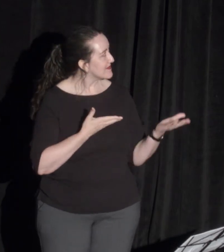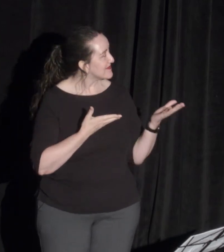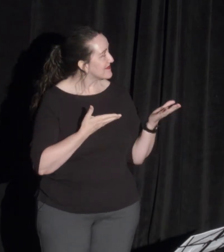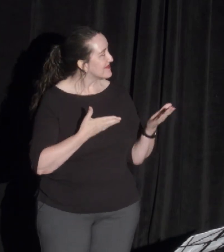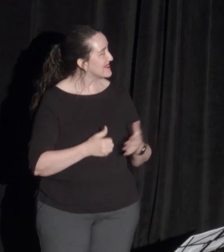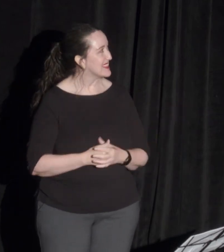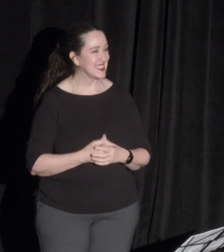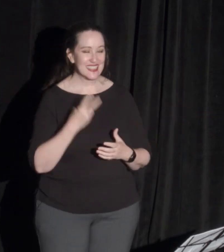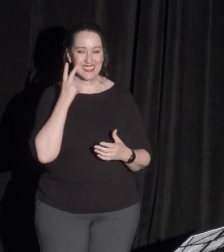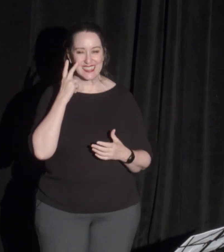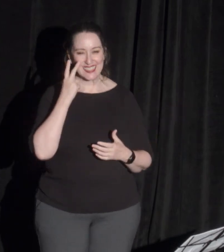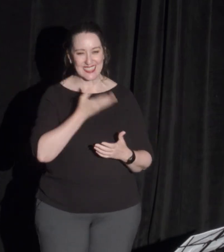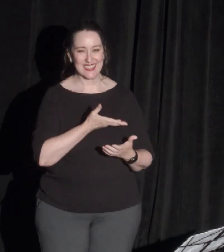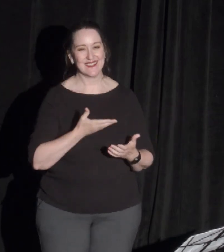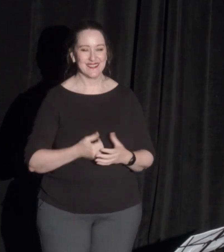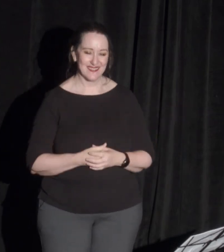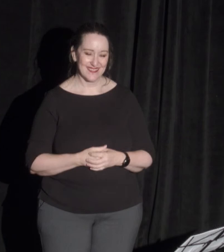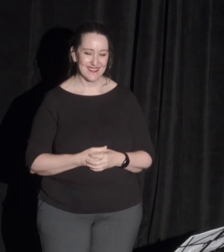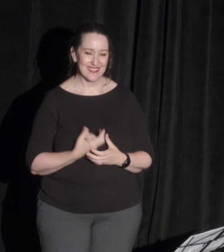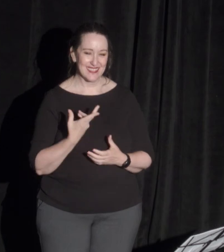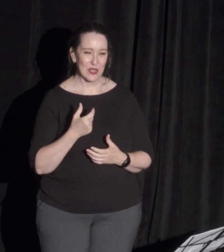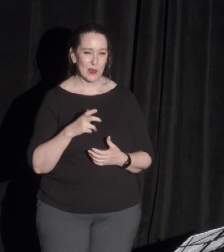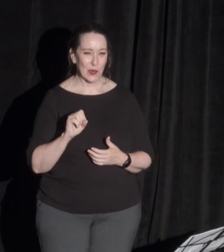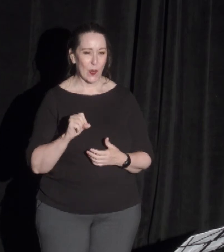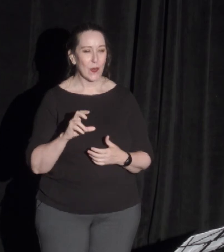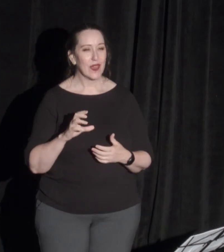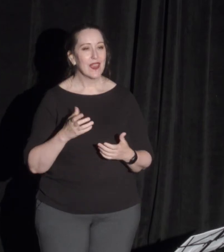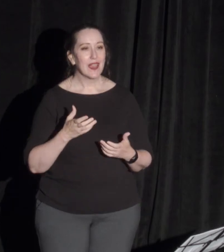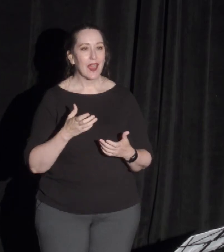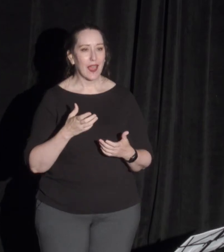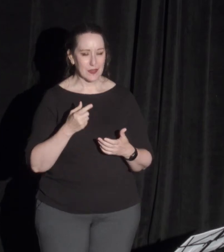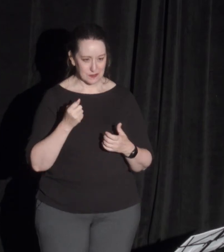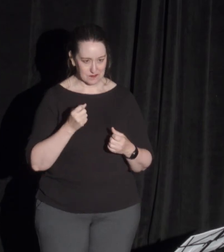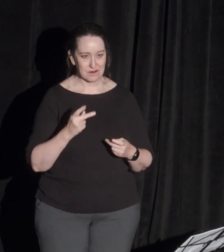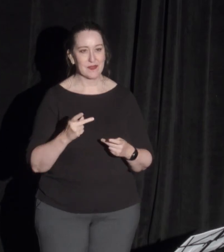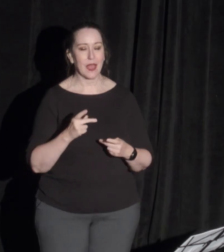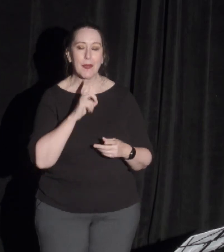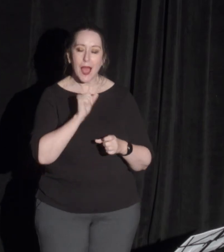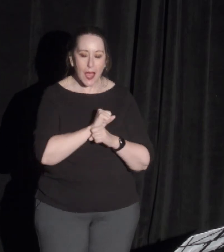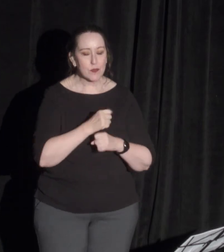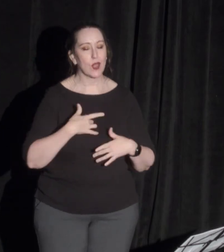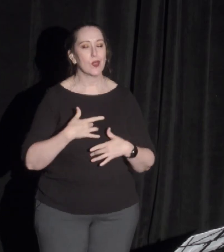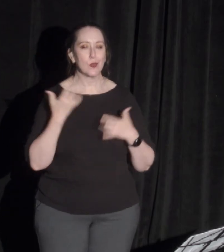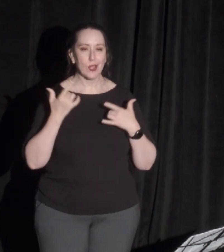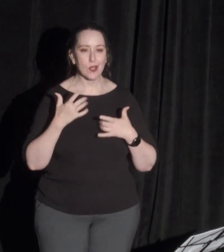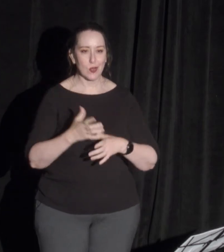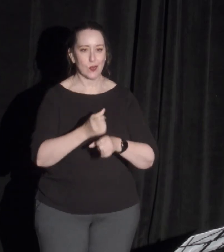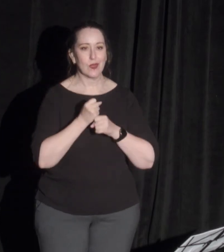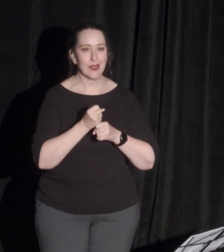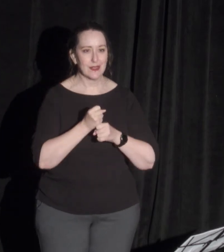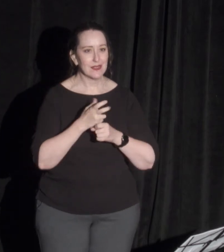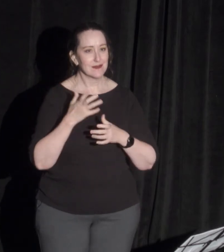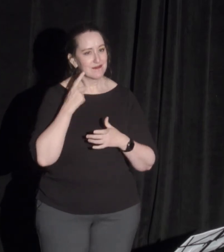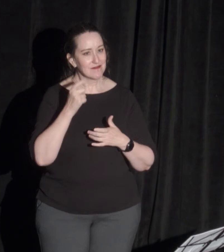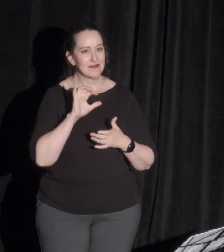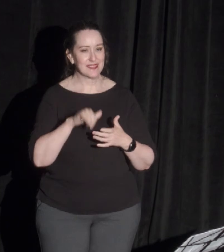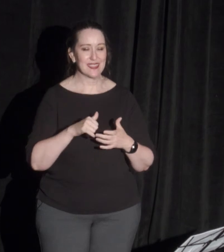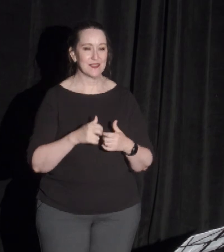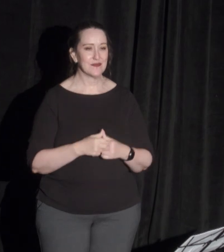hi to the audience, Manny. People of Eternia, I'm absolutely thrilled to win the Greatest Actor of the Universe award.